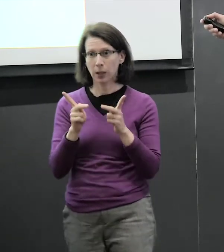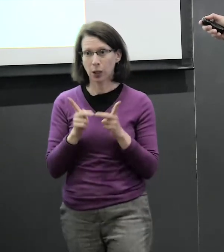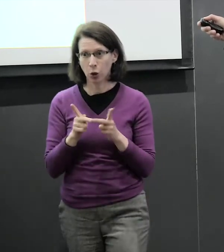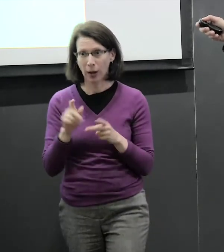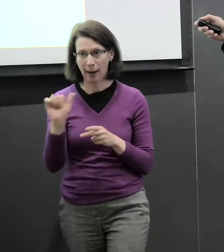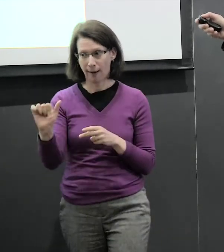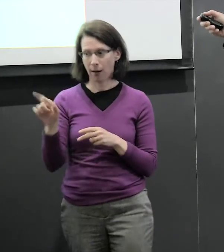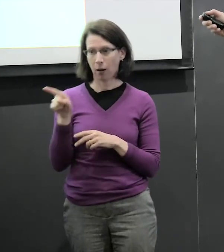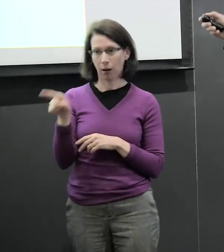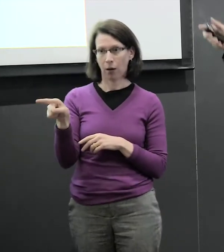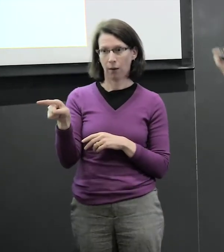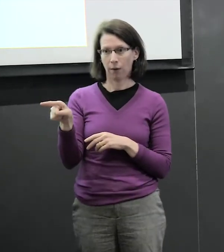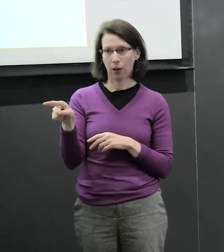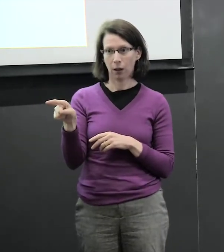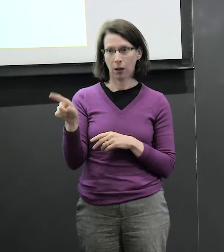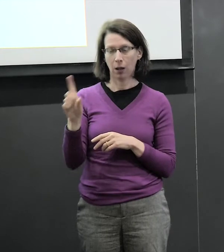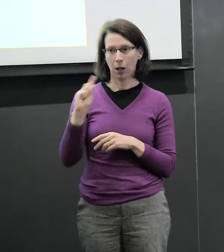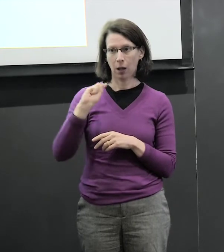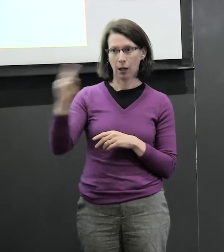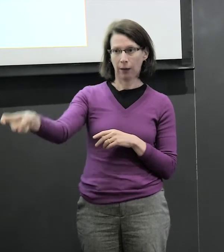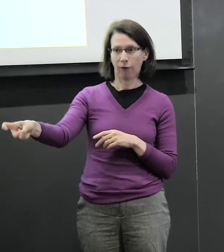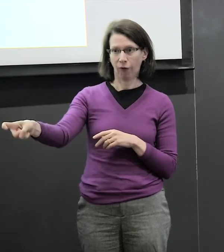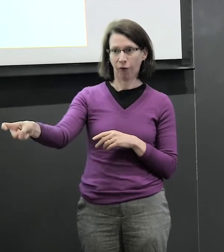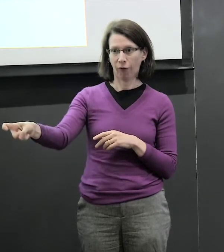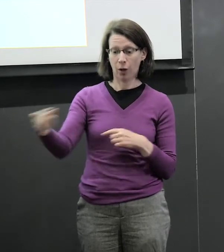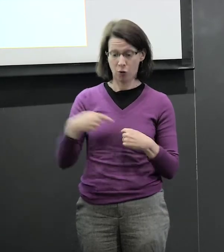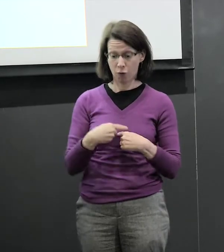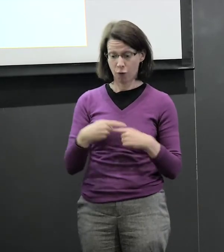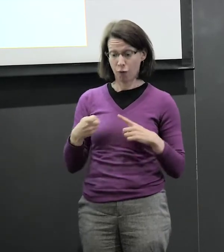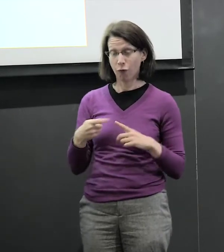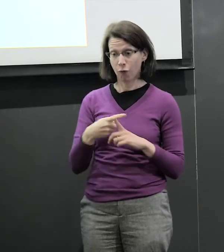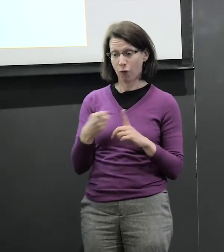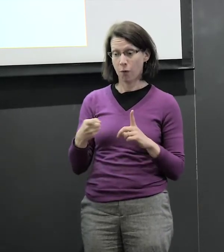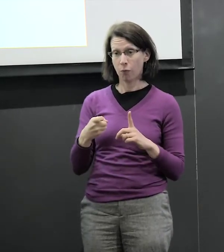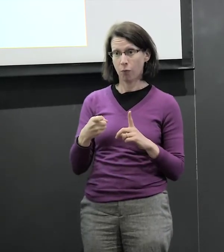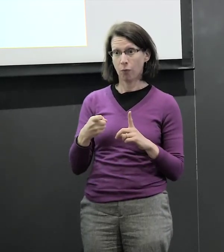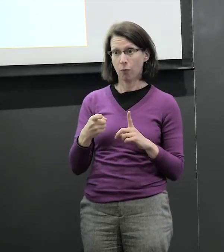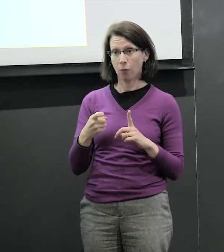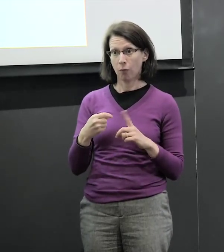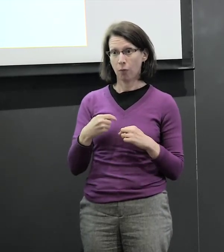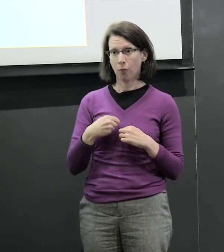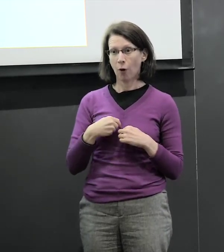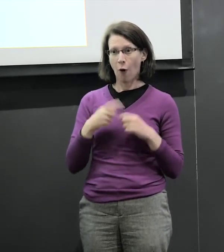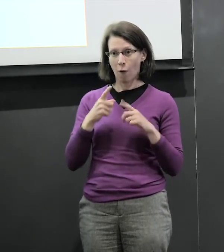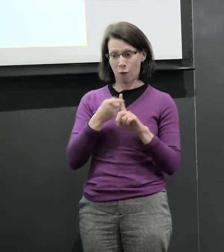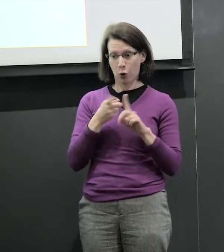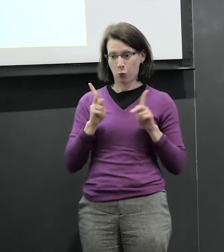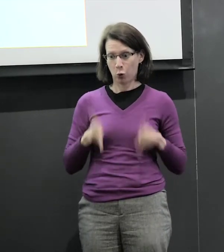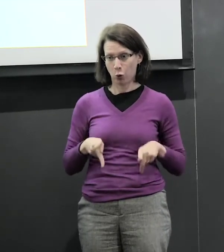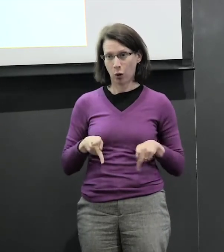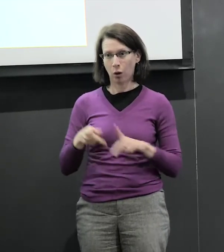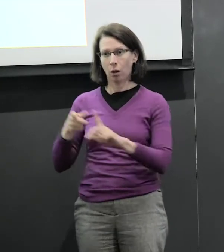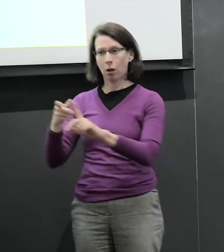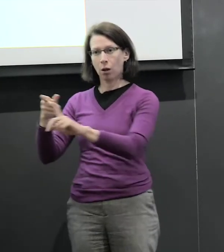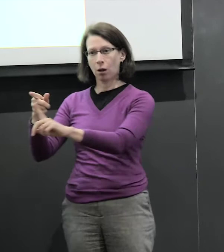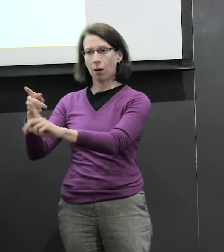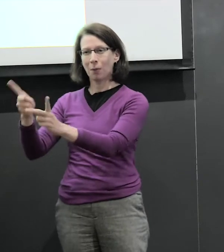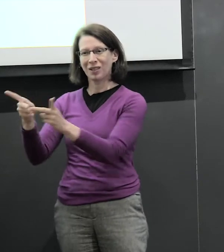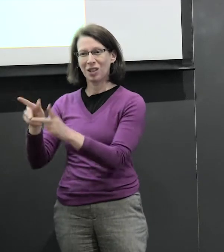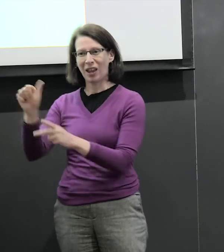A, and give was a position from the, was a movement from the first person position to